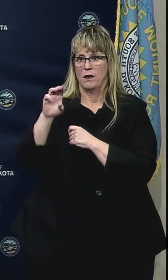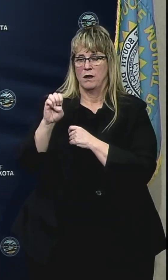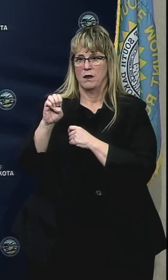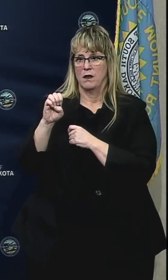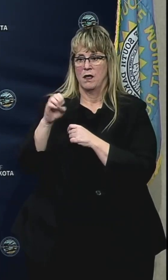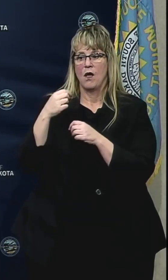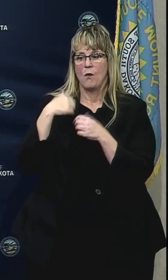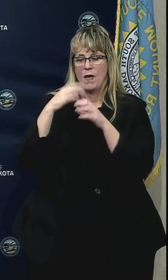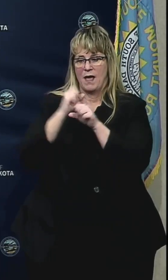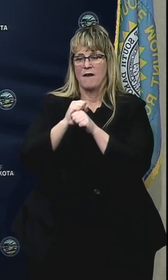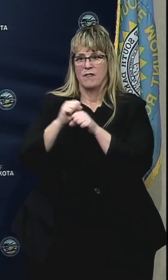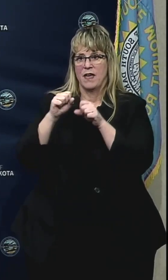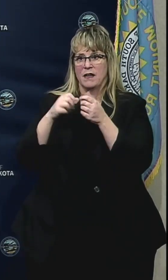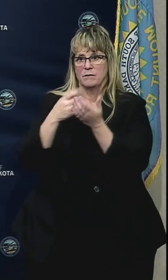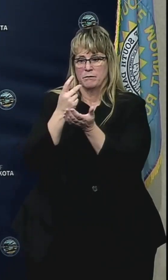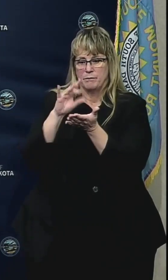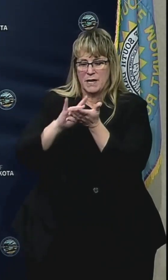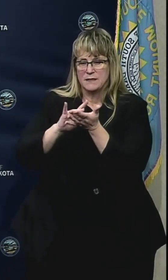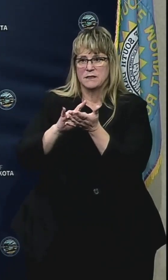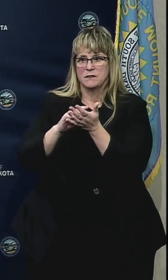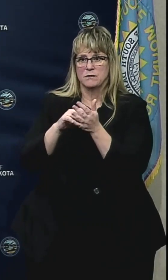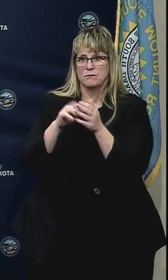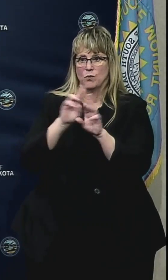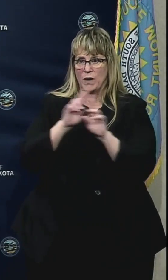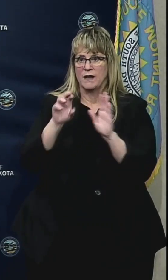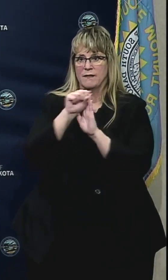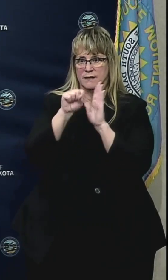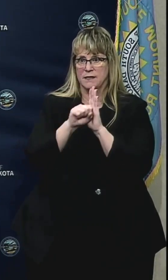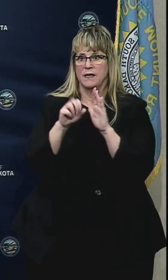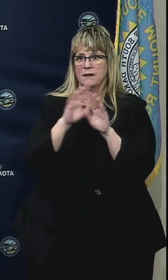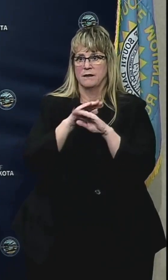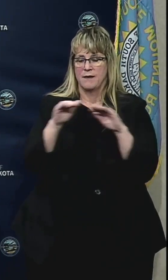get the trial running and therapeutics running at the state level as soon as possible.